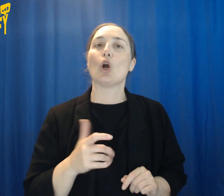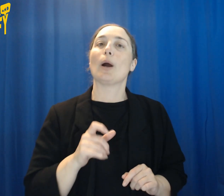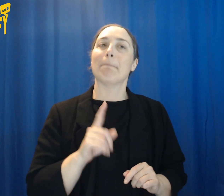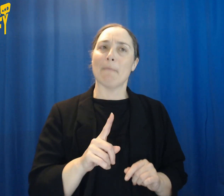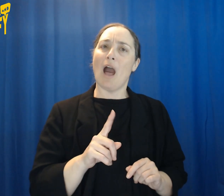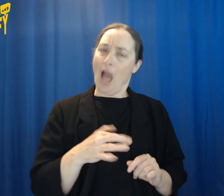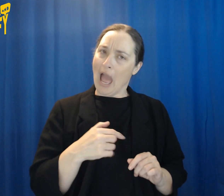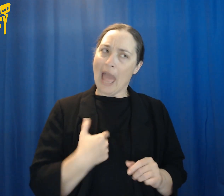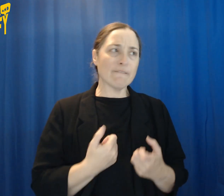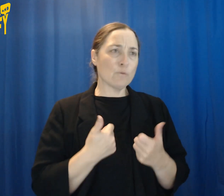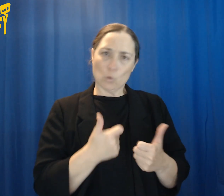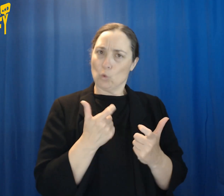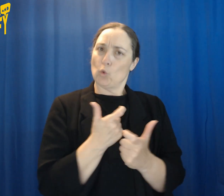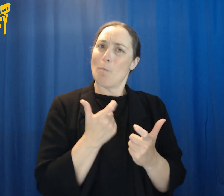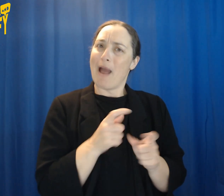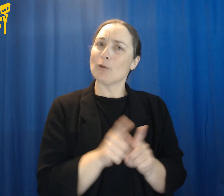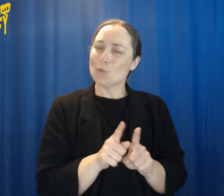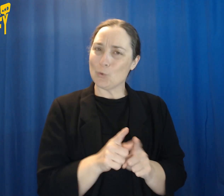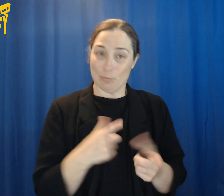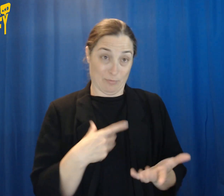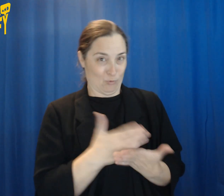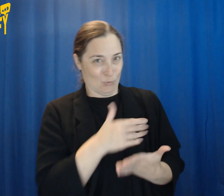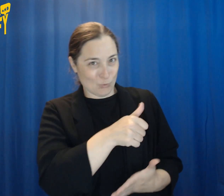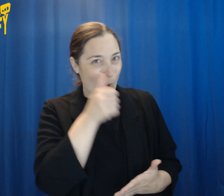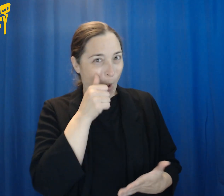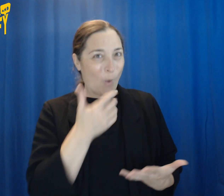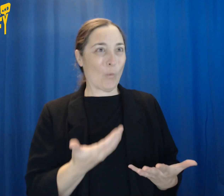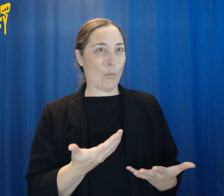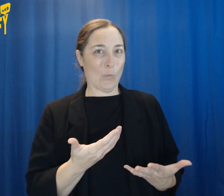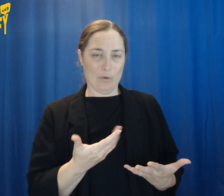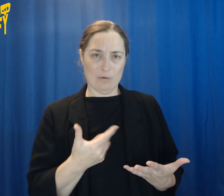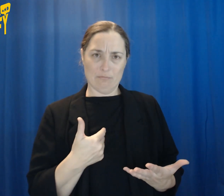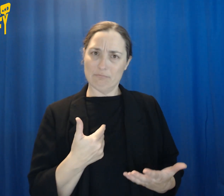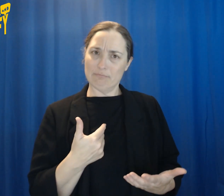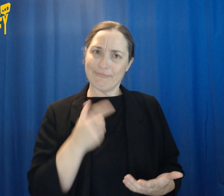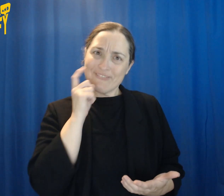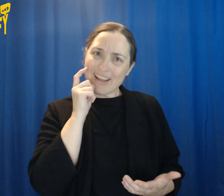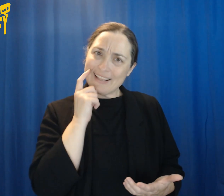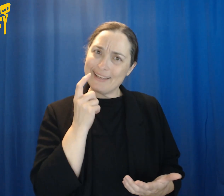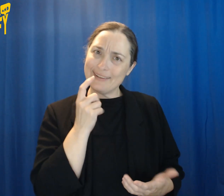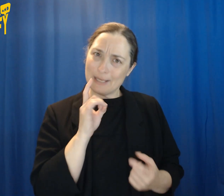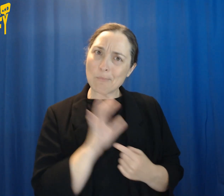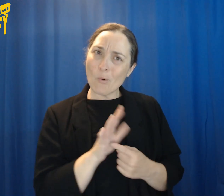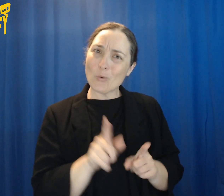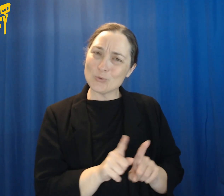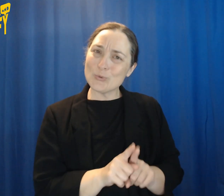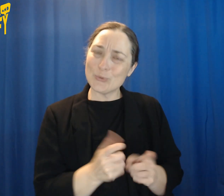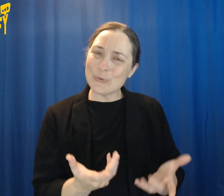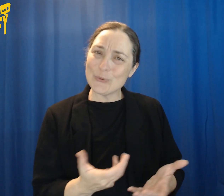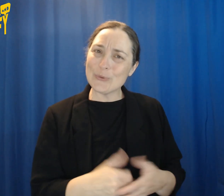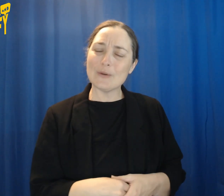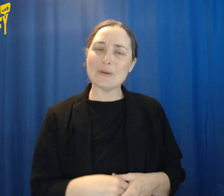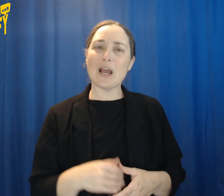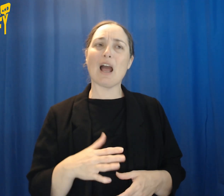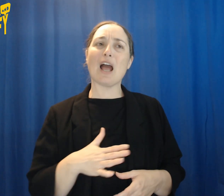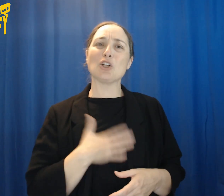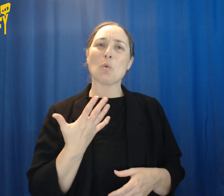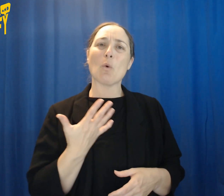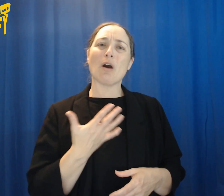humor because, as I'm sure you know, it's important for me to be funny. So I don't want to be over sentimental or